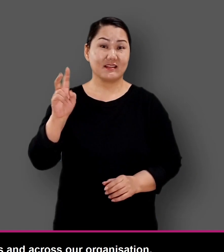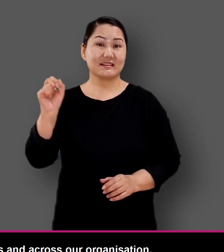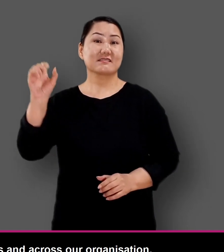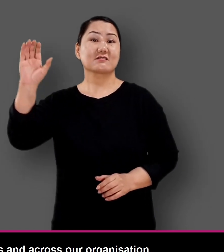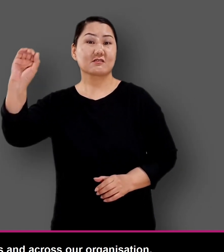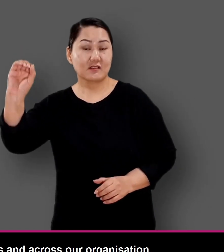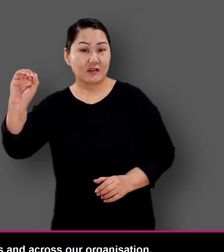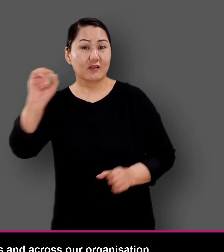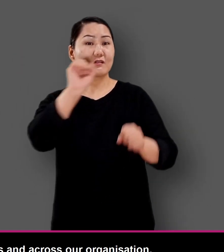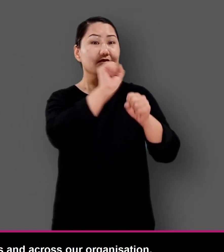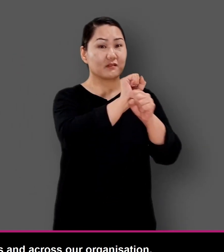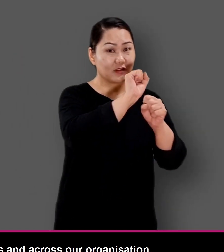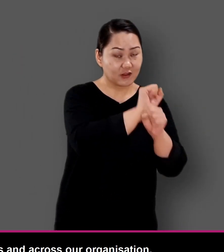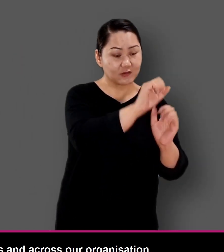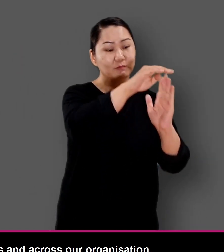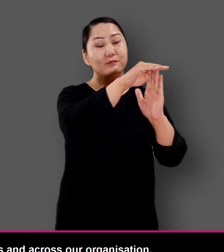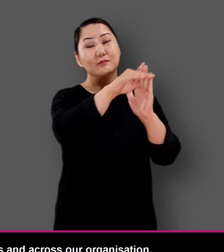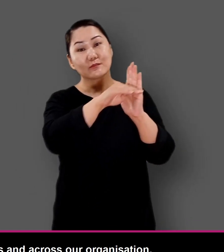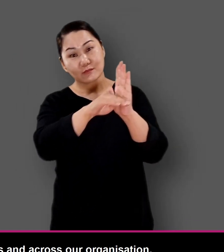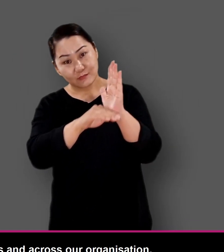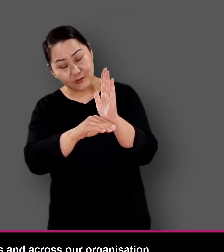through our programs and across our organization.